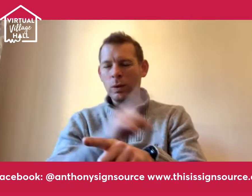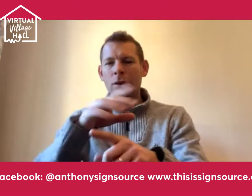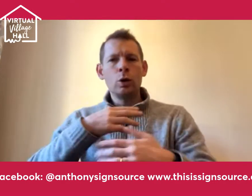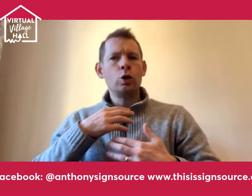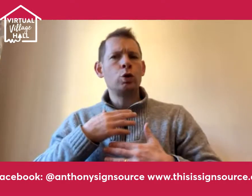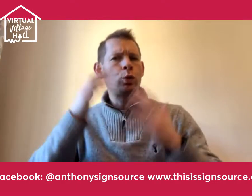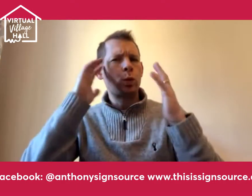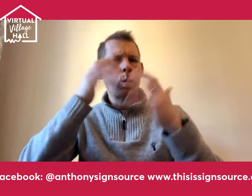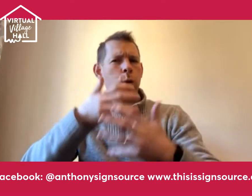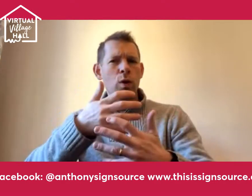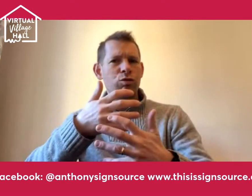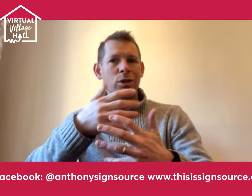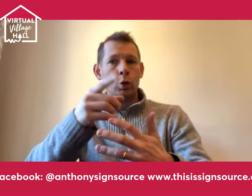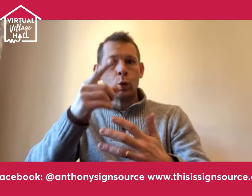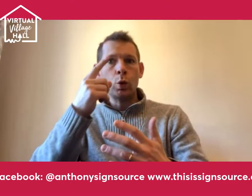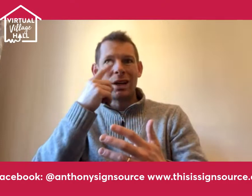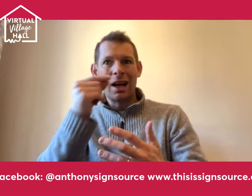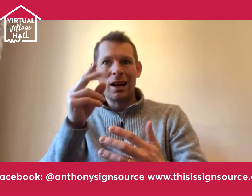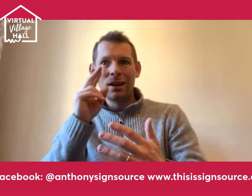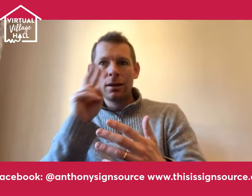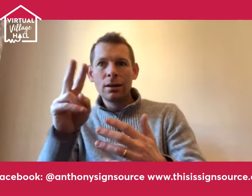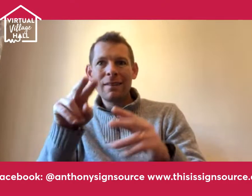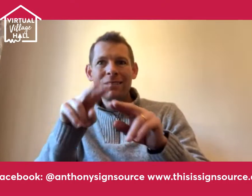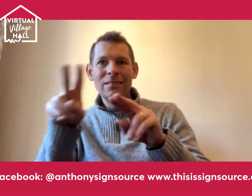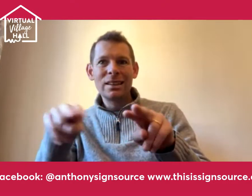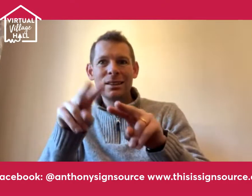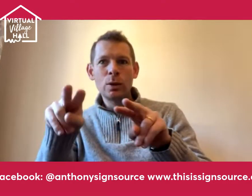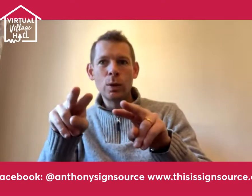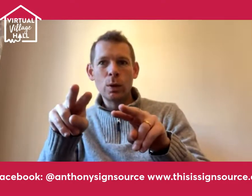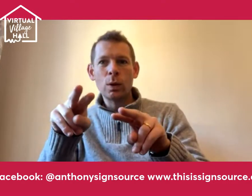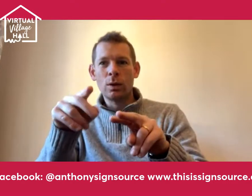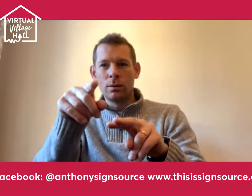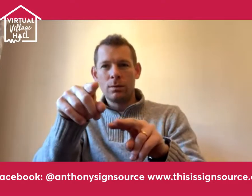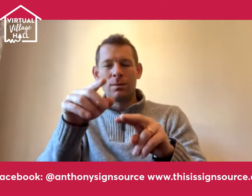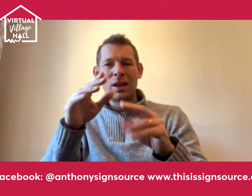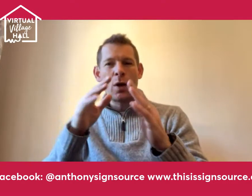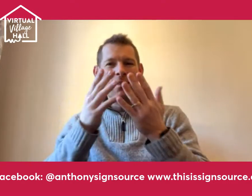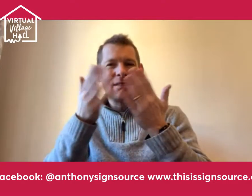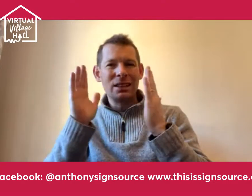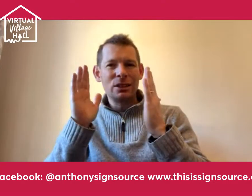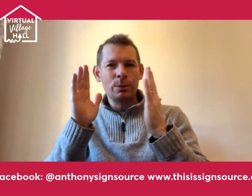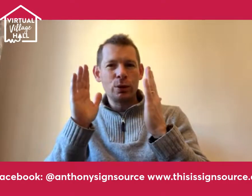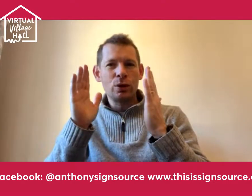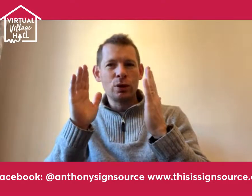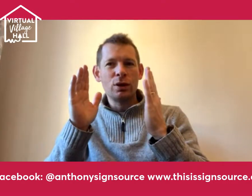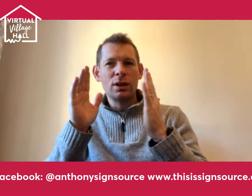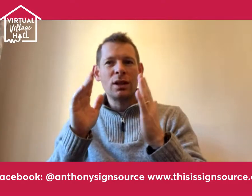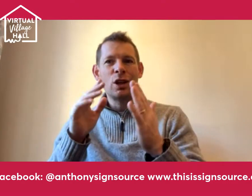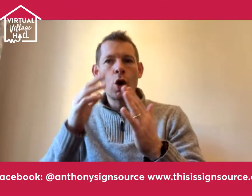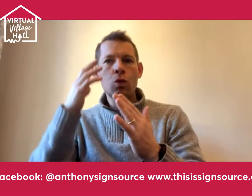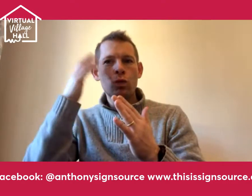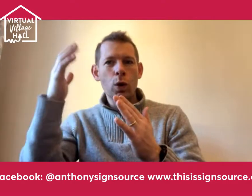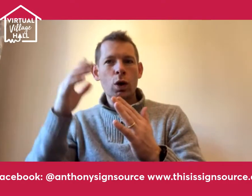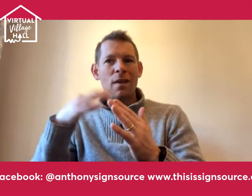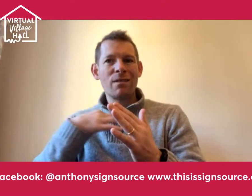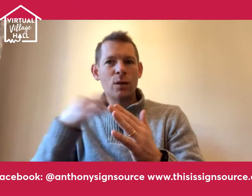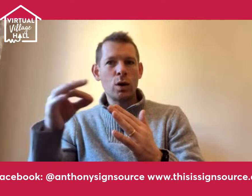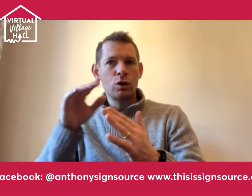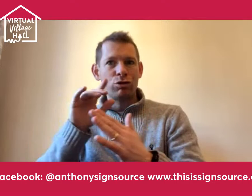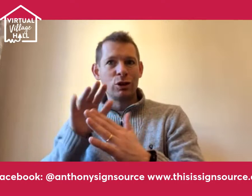If you didn't join us last week, please don't worry. You can actually look back to the video on